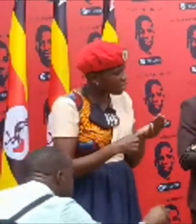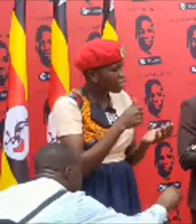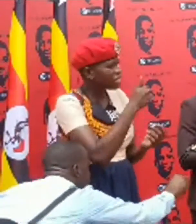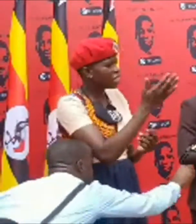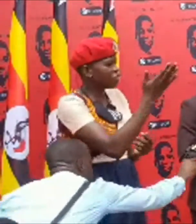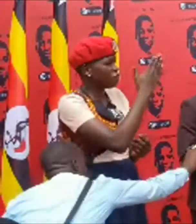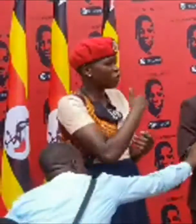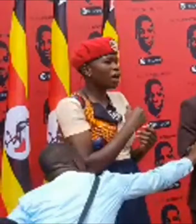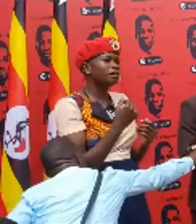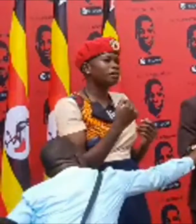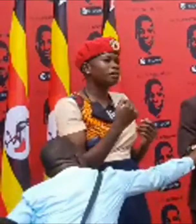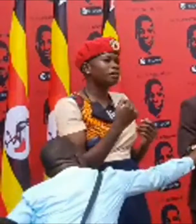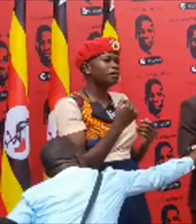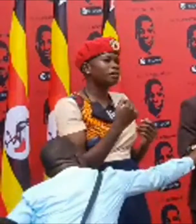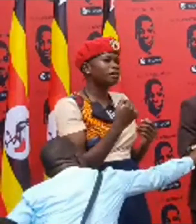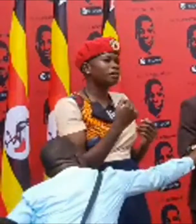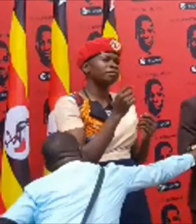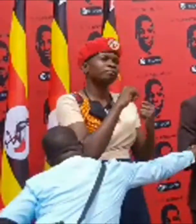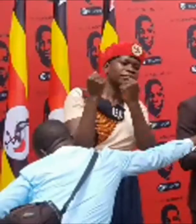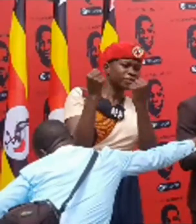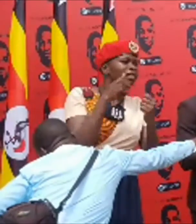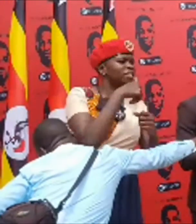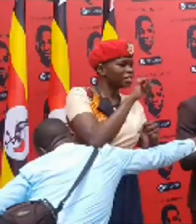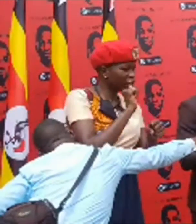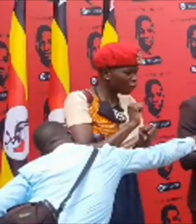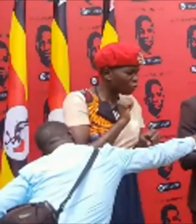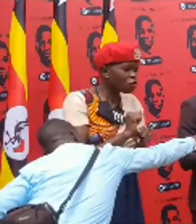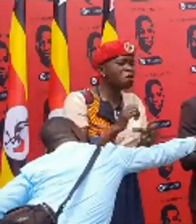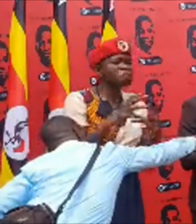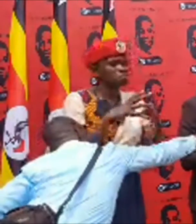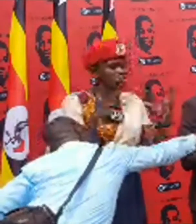tour of the region. She's done incredible. She helped us to